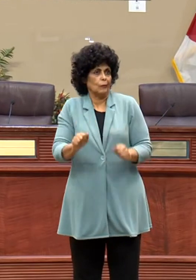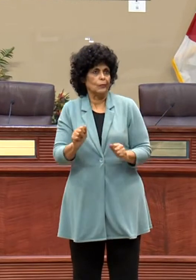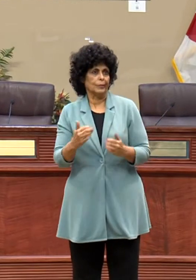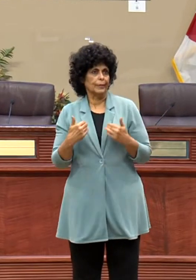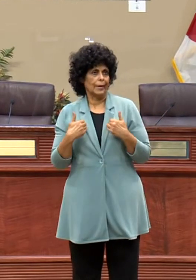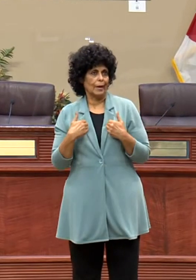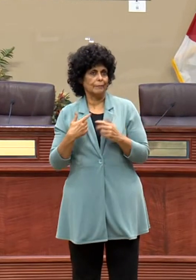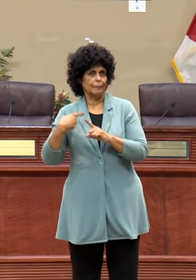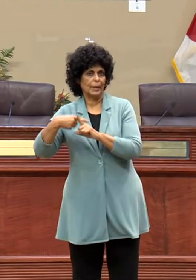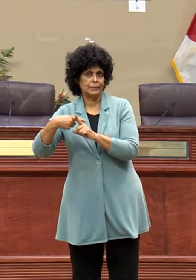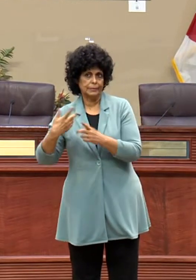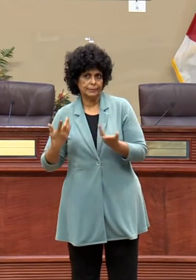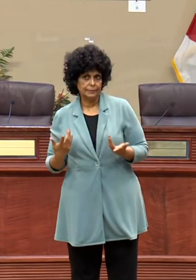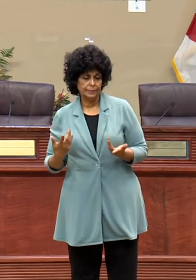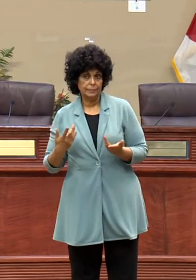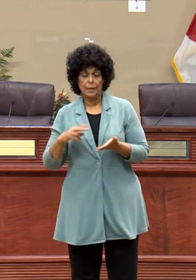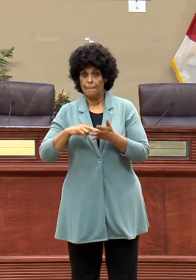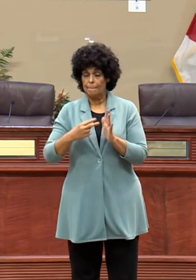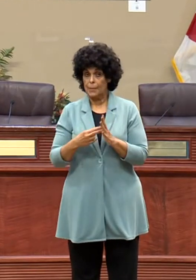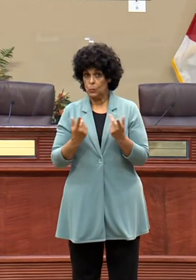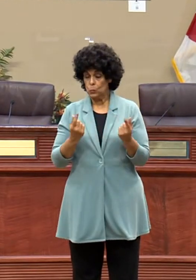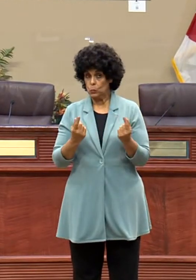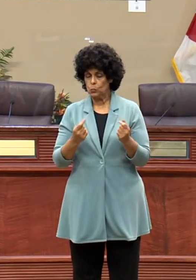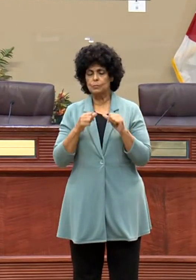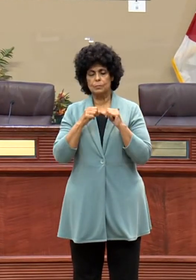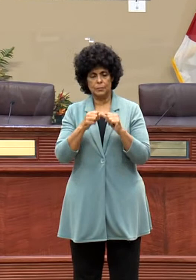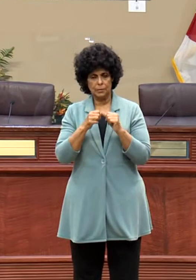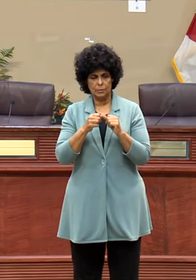your mask and socially distancing.